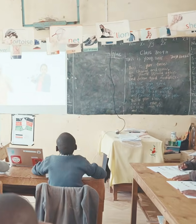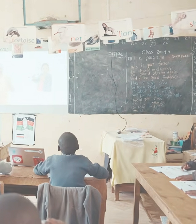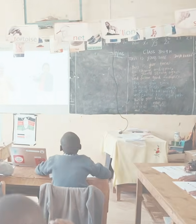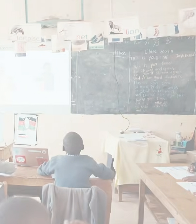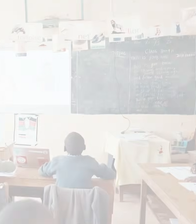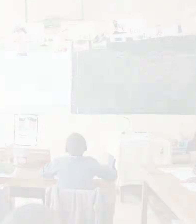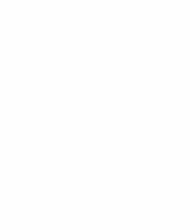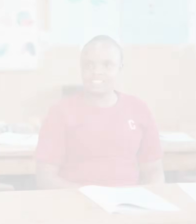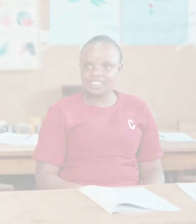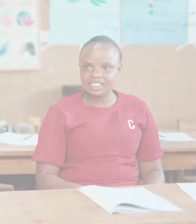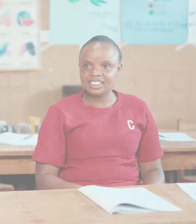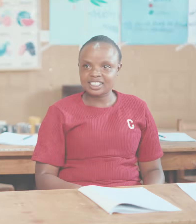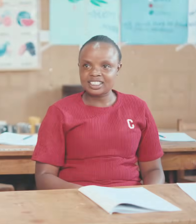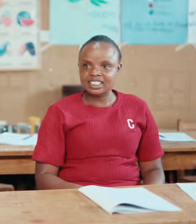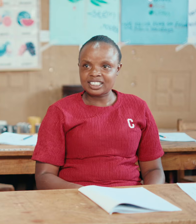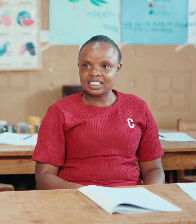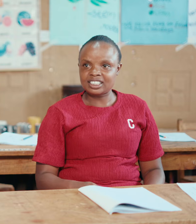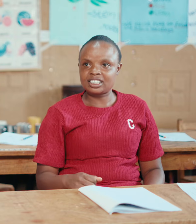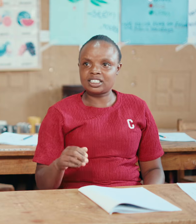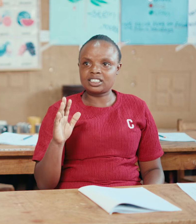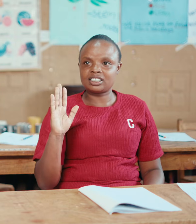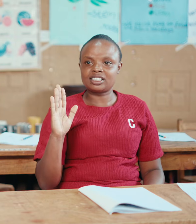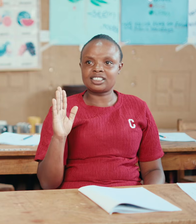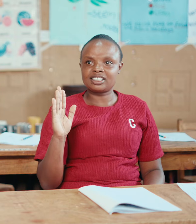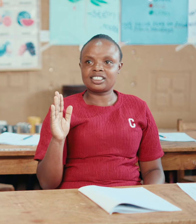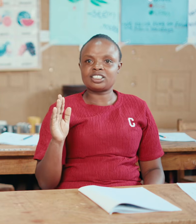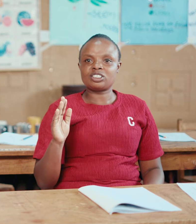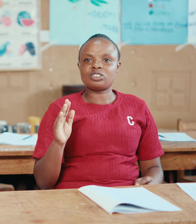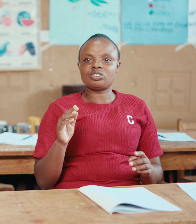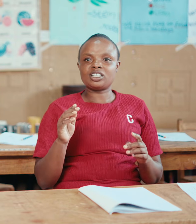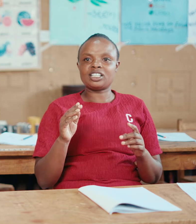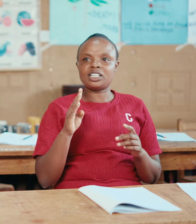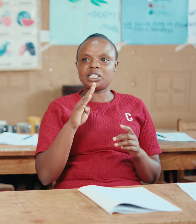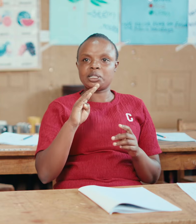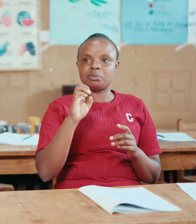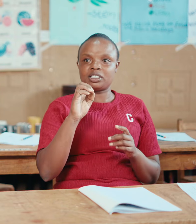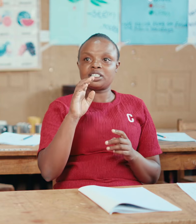that they would sit in the society and gain language both out in the society and also here in school.